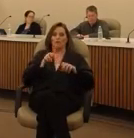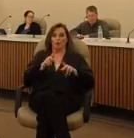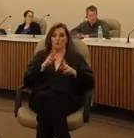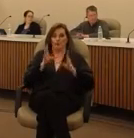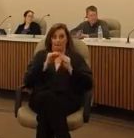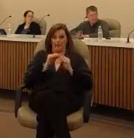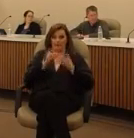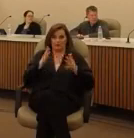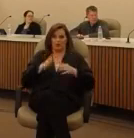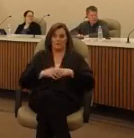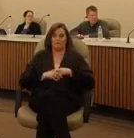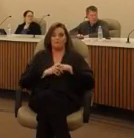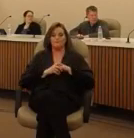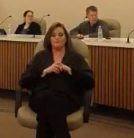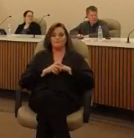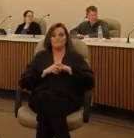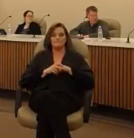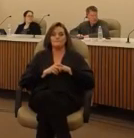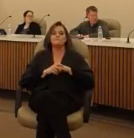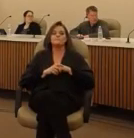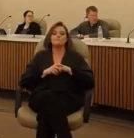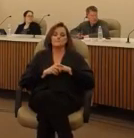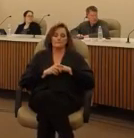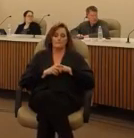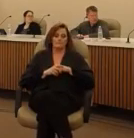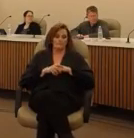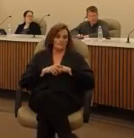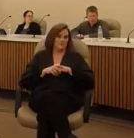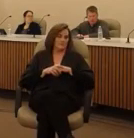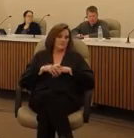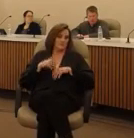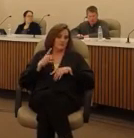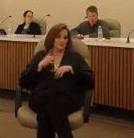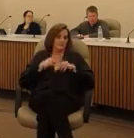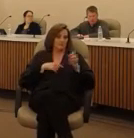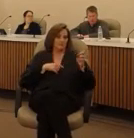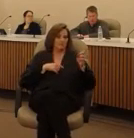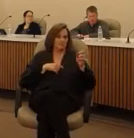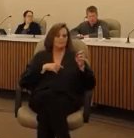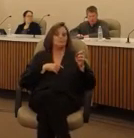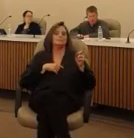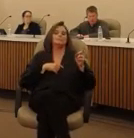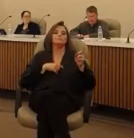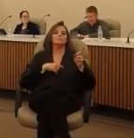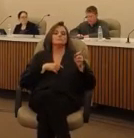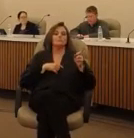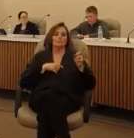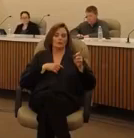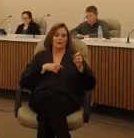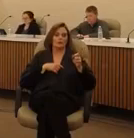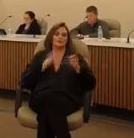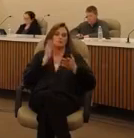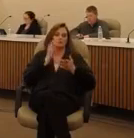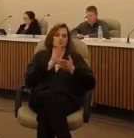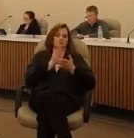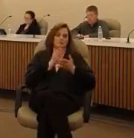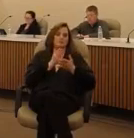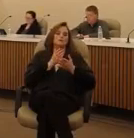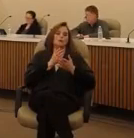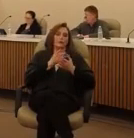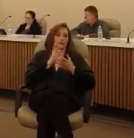meeting. Can I get a motion to adjourn? Make a motion to adjourn. Second. Special permit meeting.